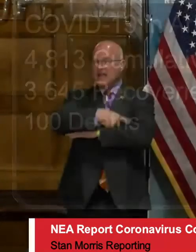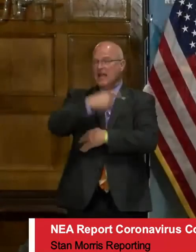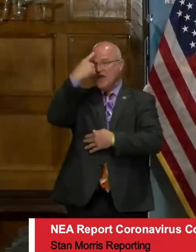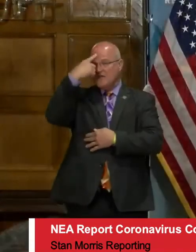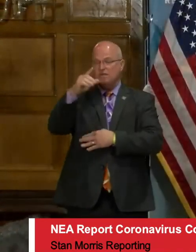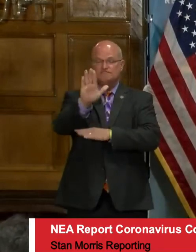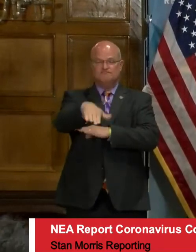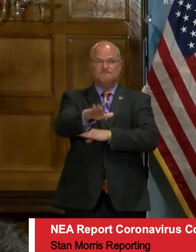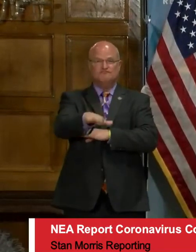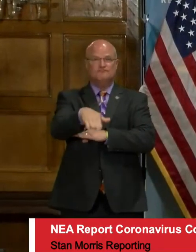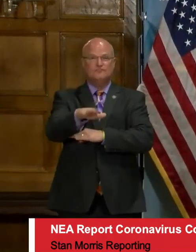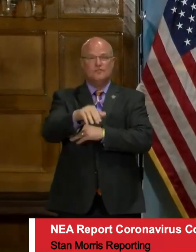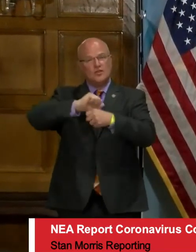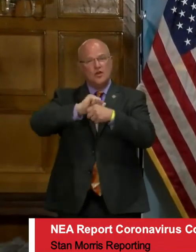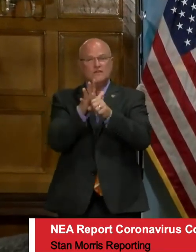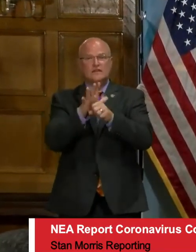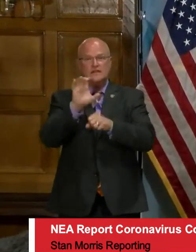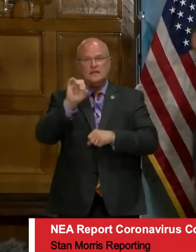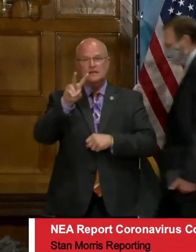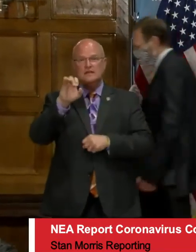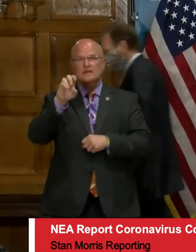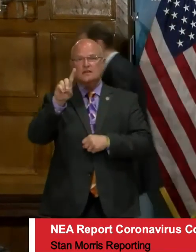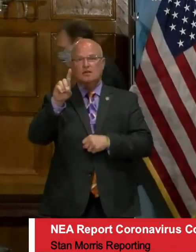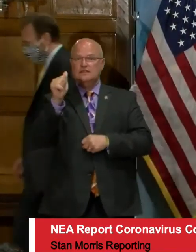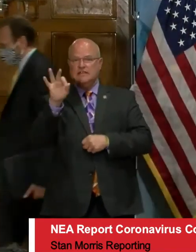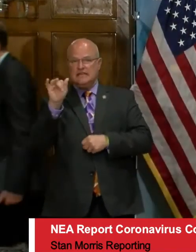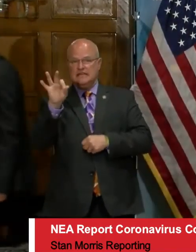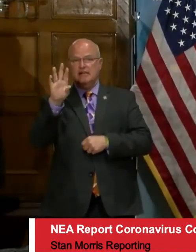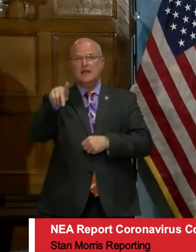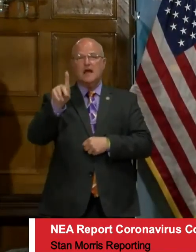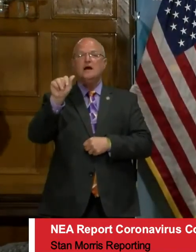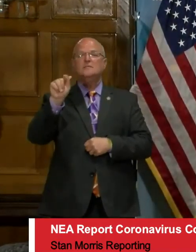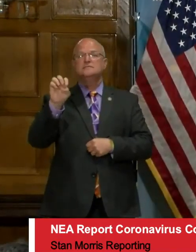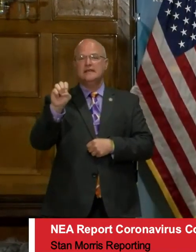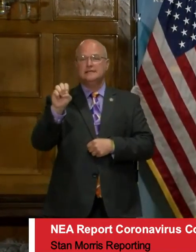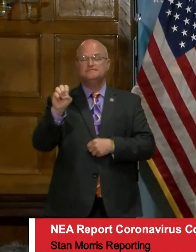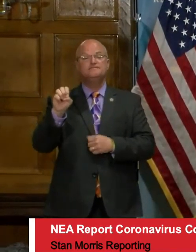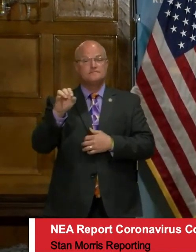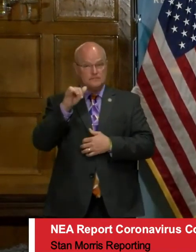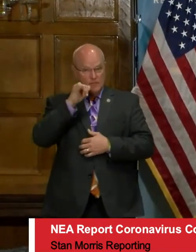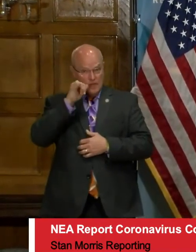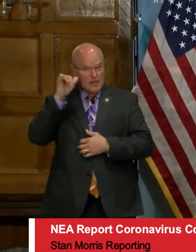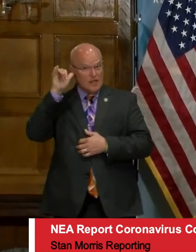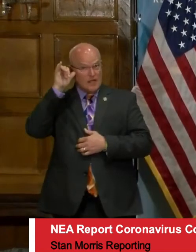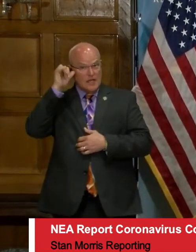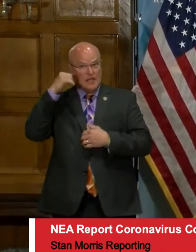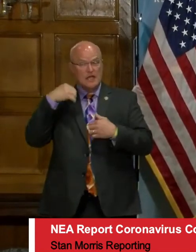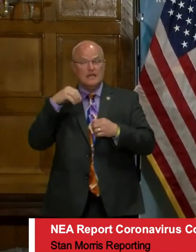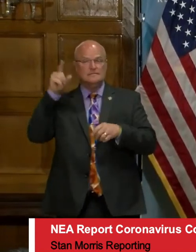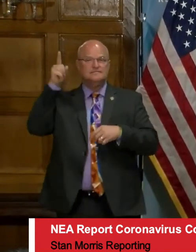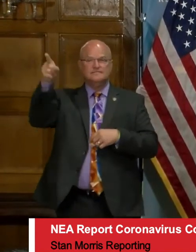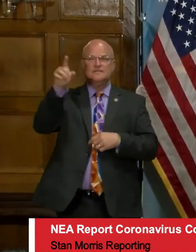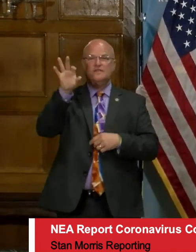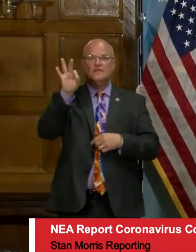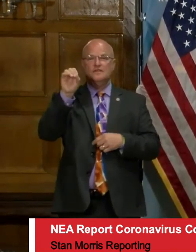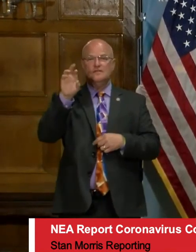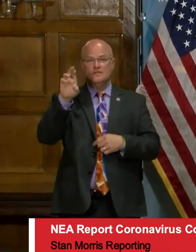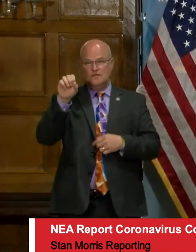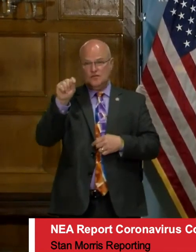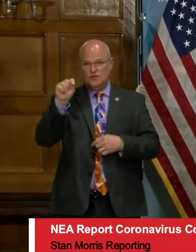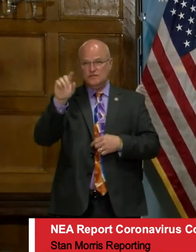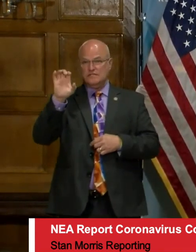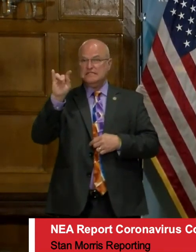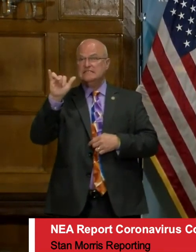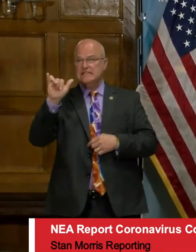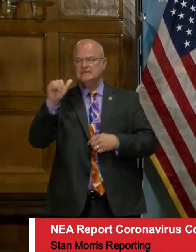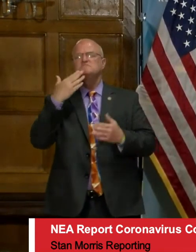for this afternoon's COVID-19 daily update. Yesterday we were in Forest City and had a good day